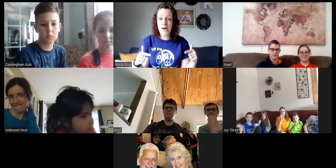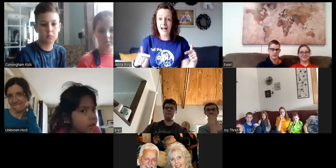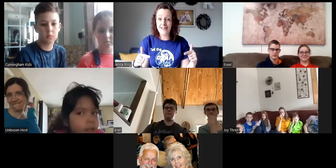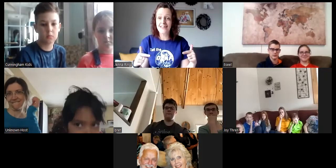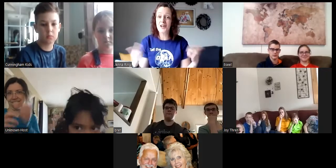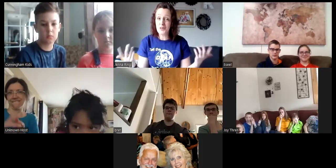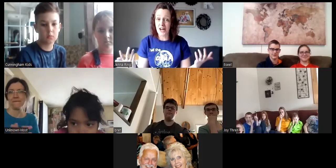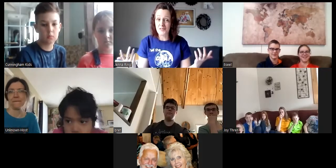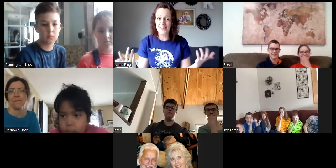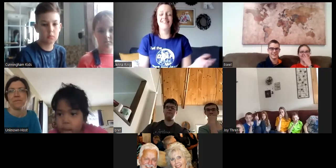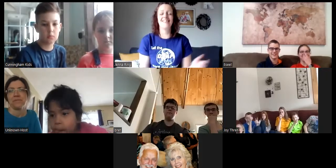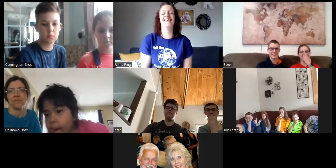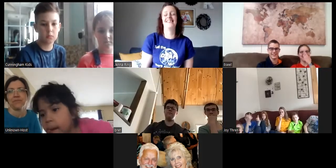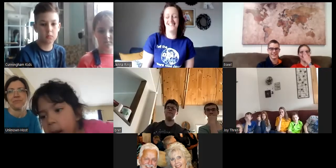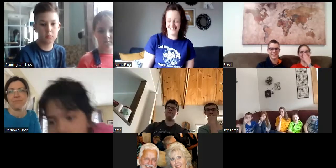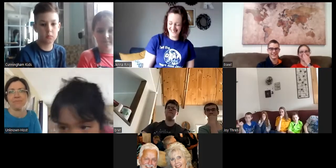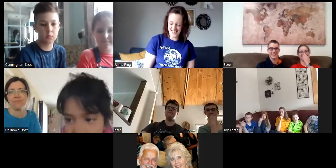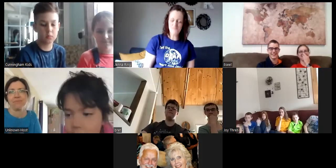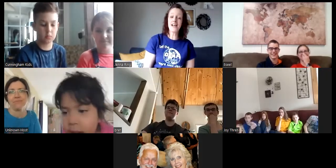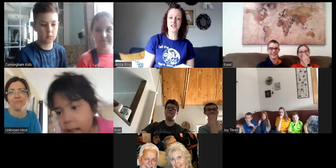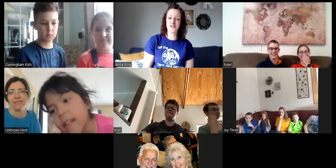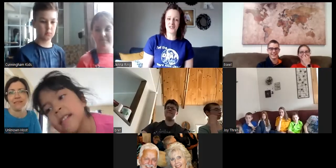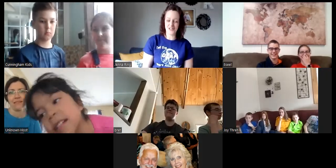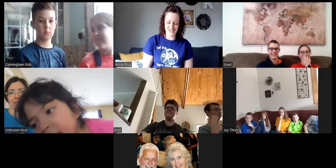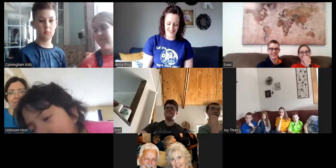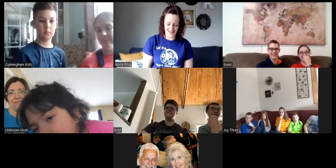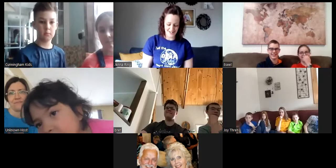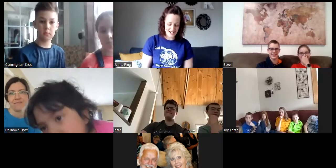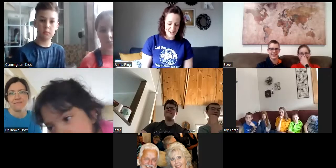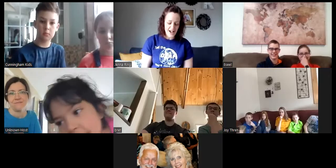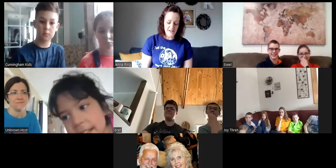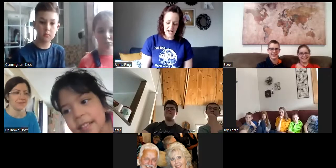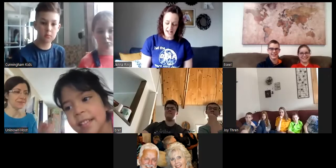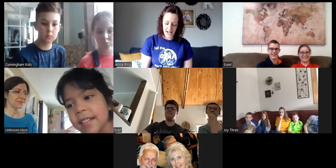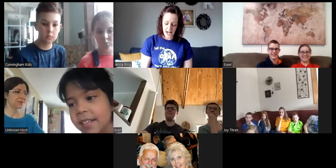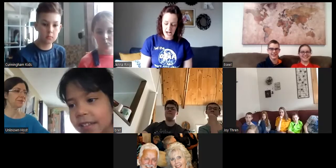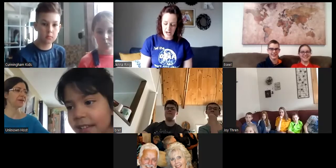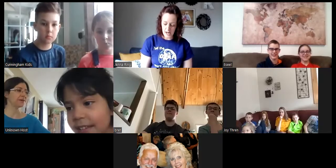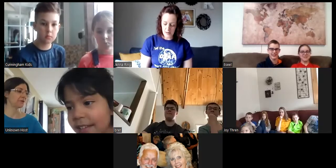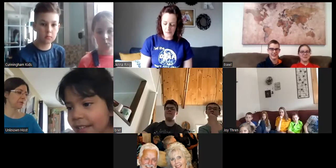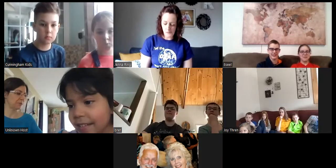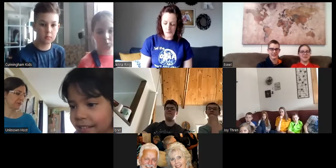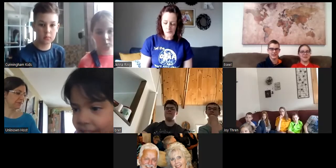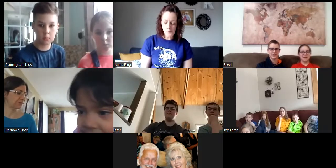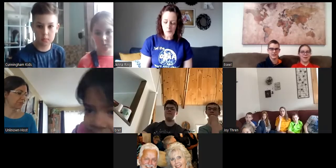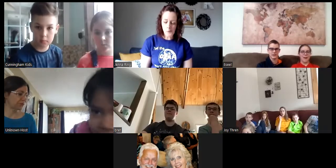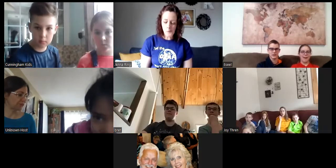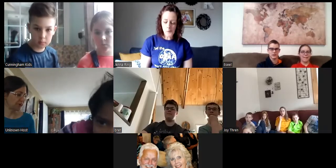didn't, but they could have. My children could say that. All right.